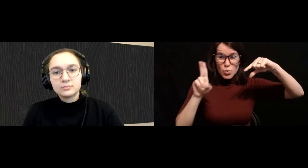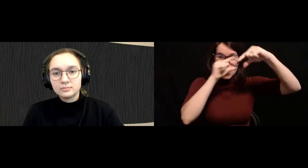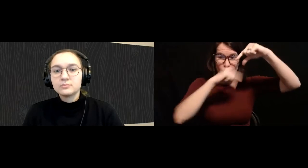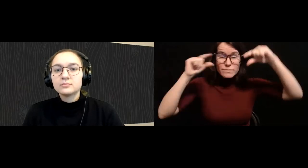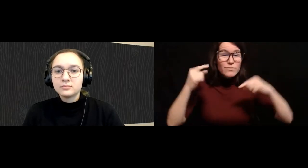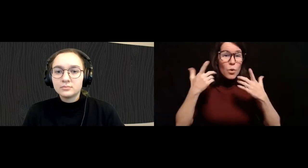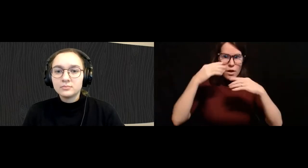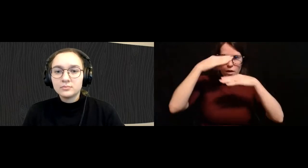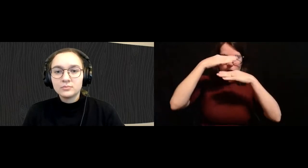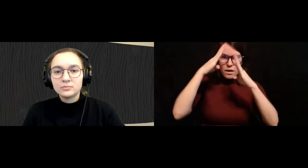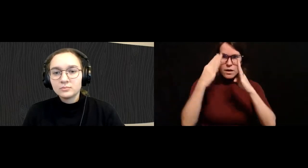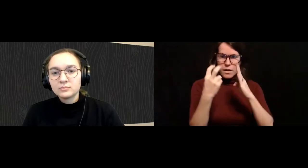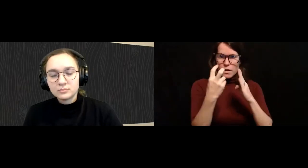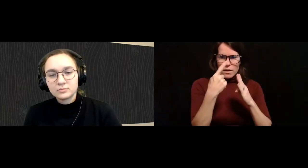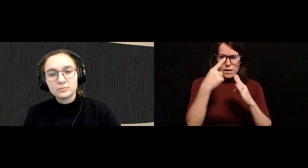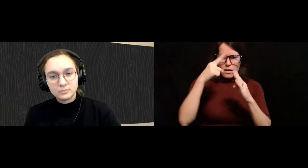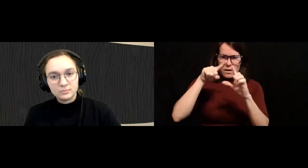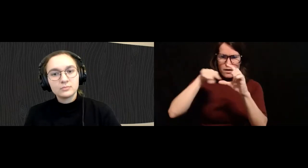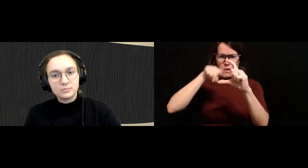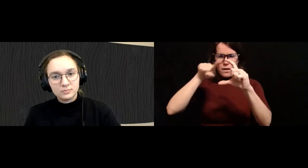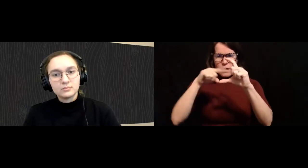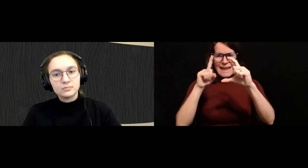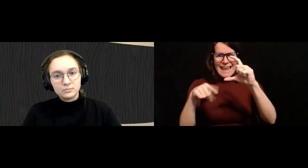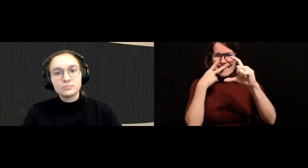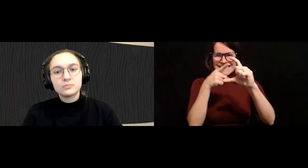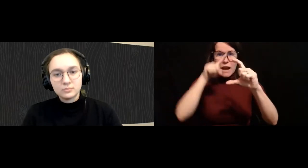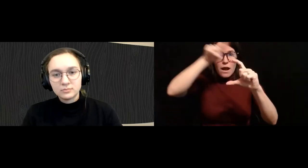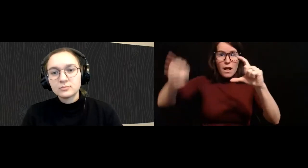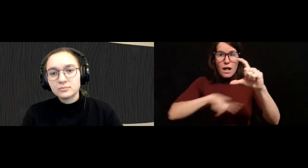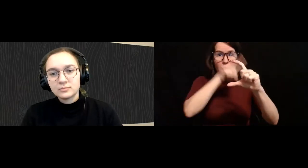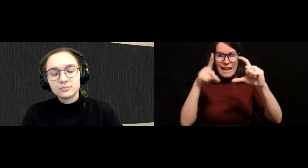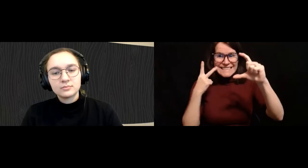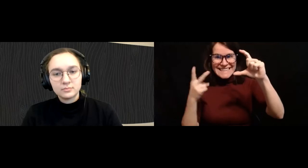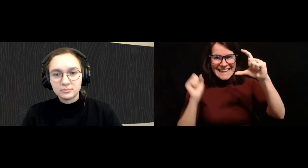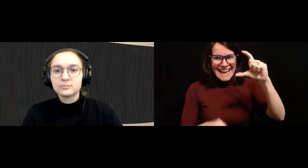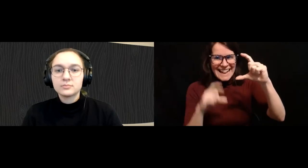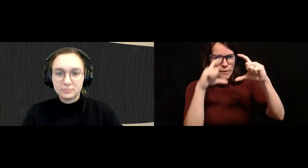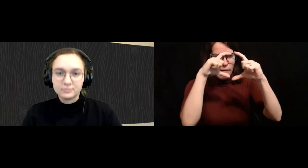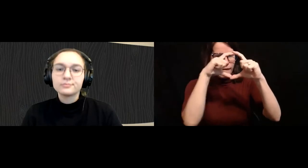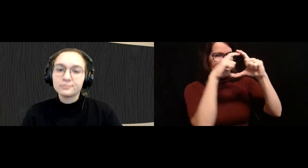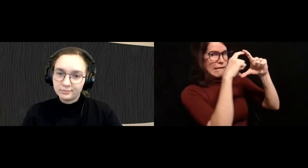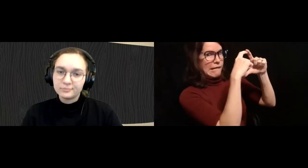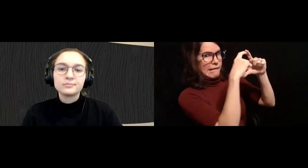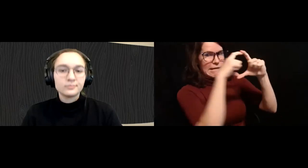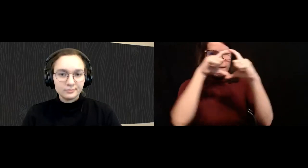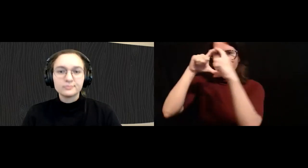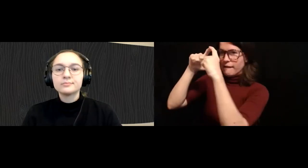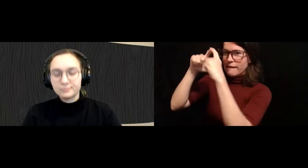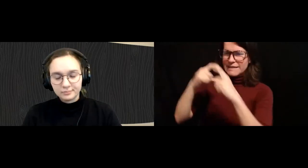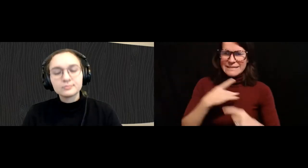like Swiss cheese? Are you looking through something like an arc? Or do you only see a small box? Do you see a large circle? What is it that